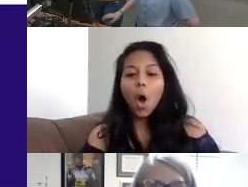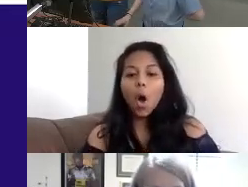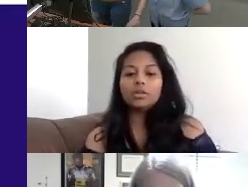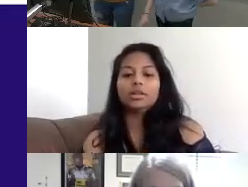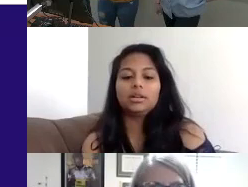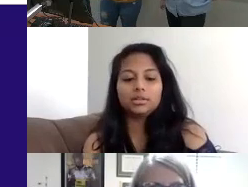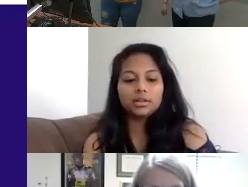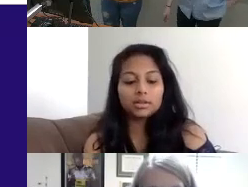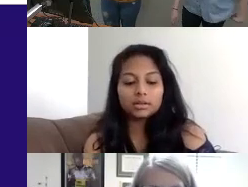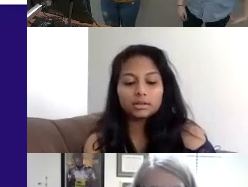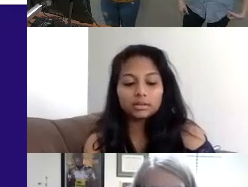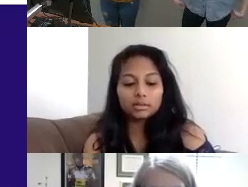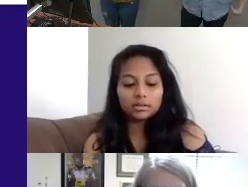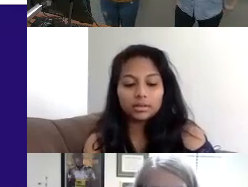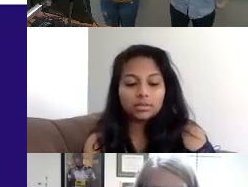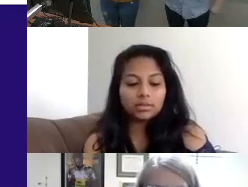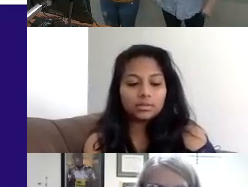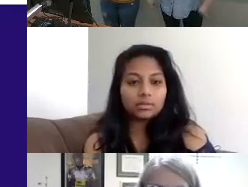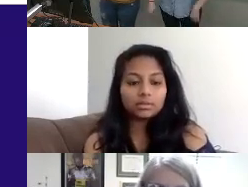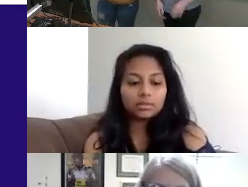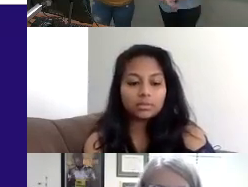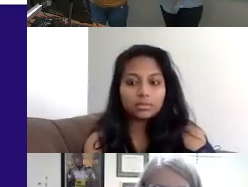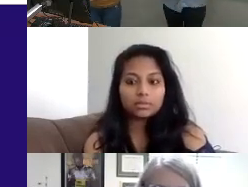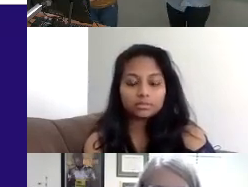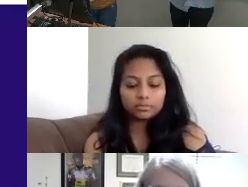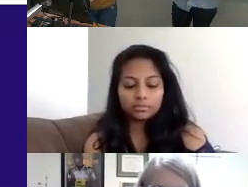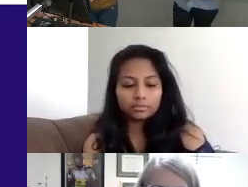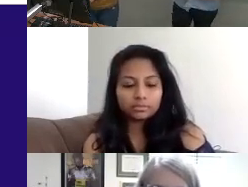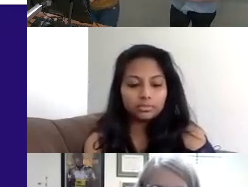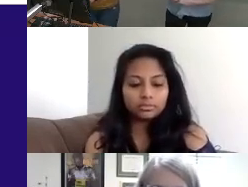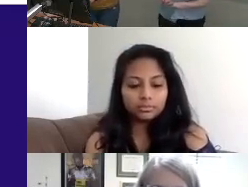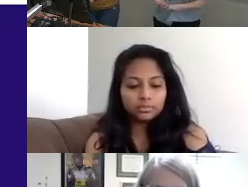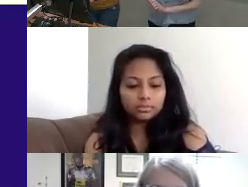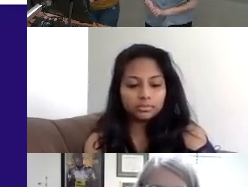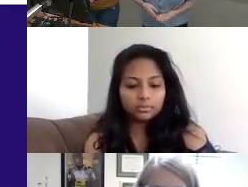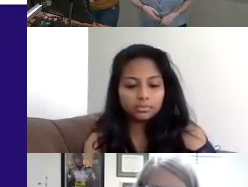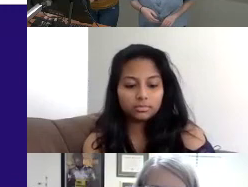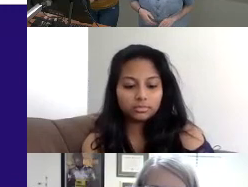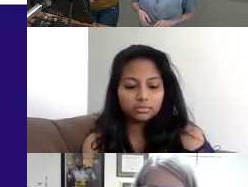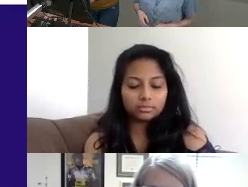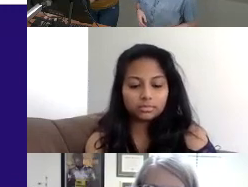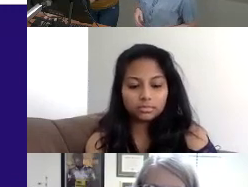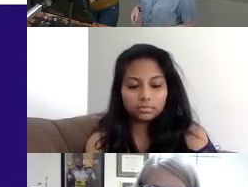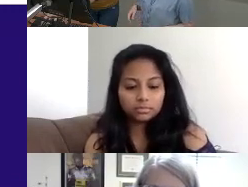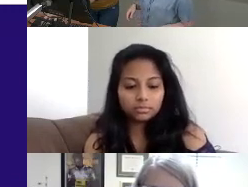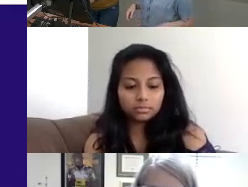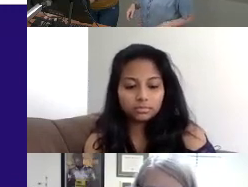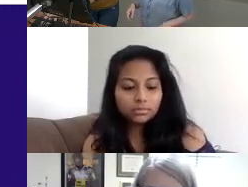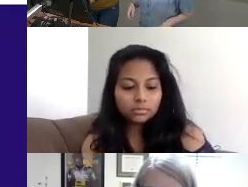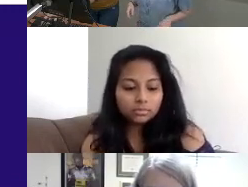Awesome. That's actually hilarious. I did not know that. Okay. Yeah, turn the volume down a little bit.